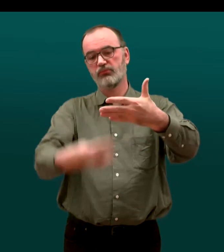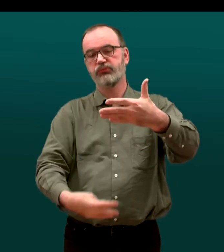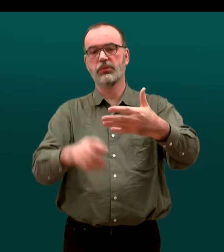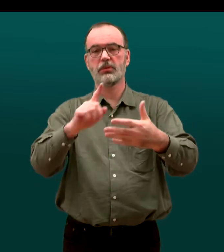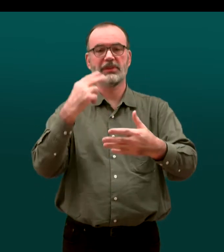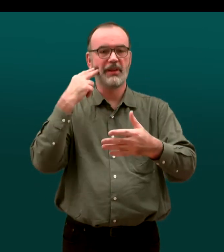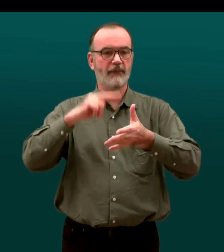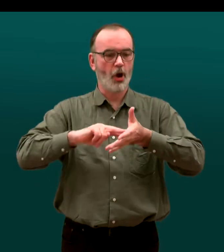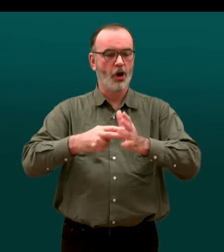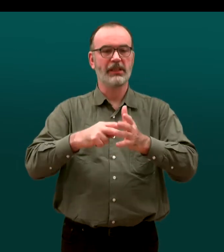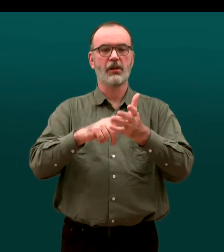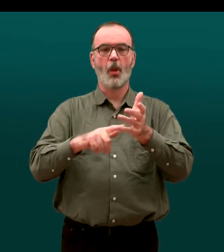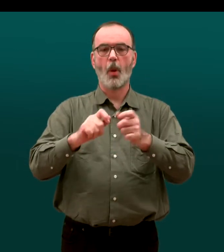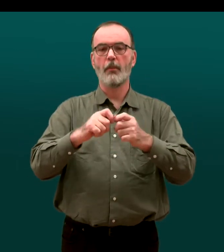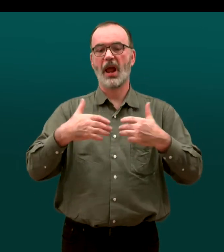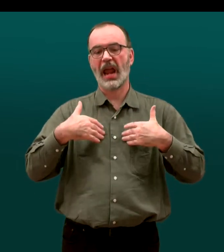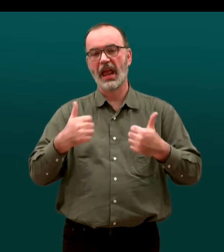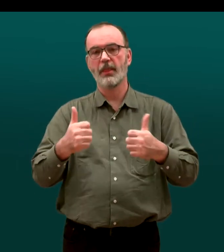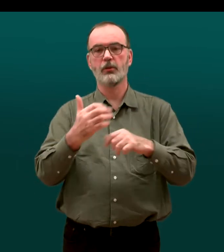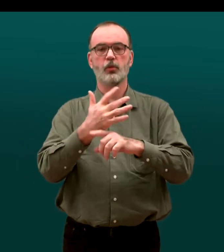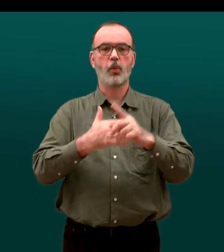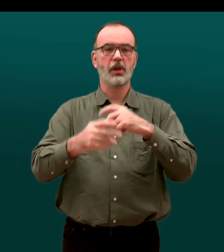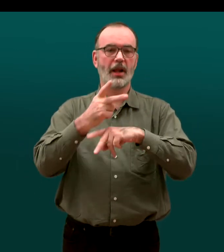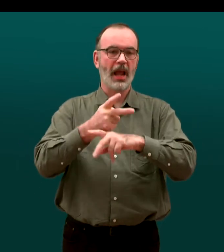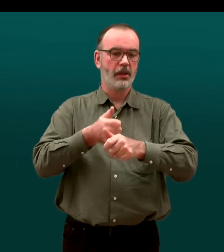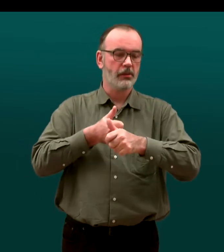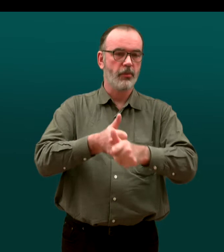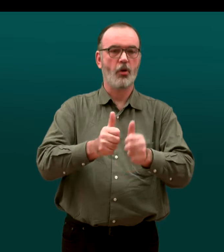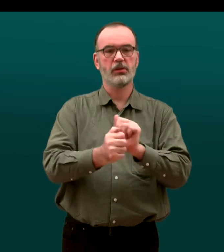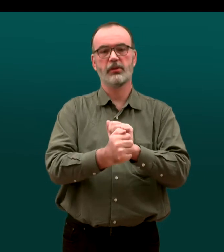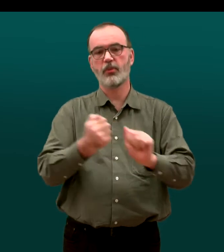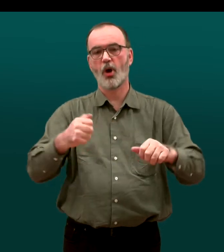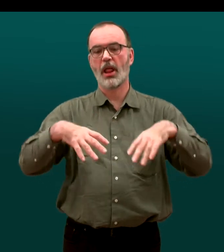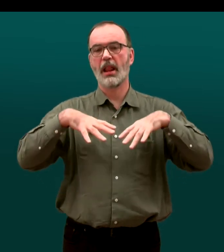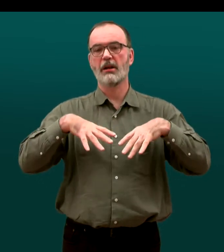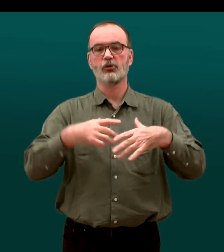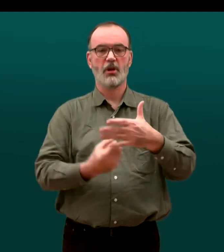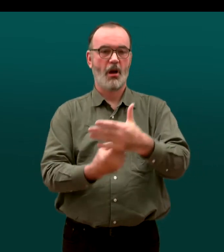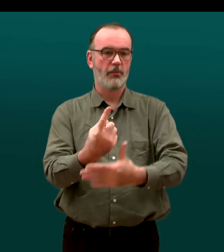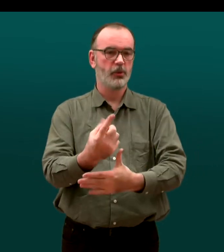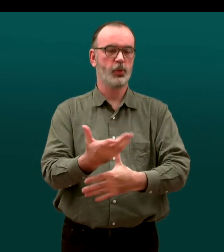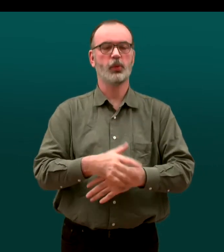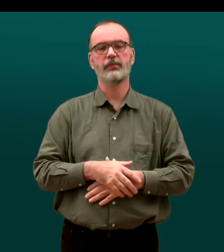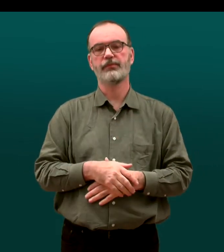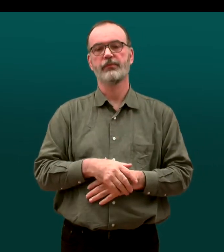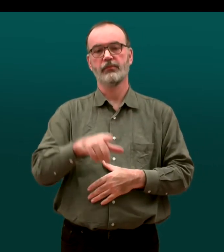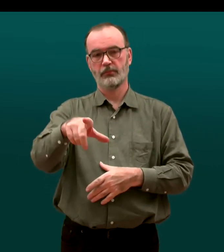on deaf organisations and clubs, health and social care supports, and sport and leisure